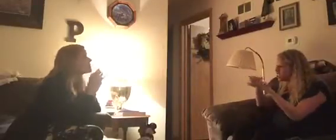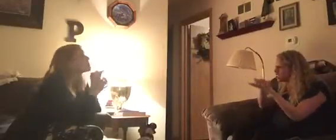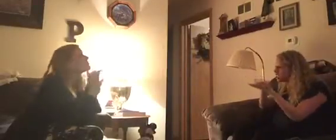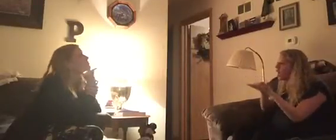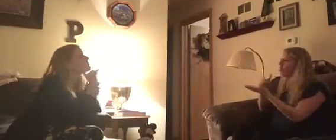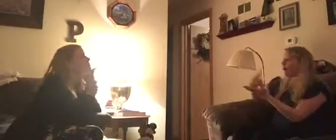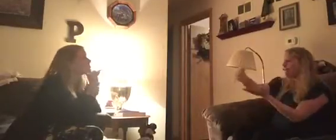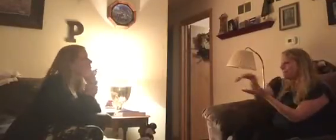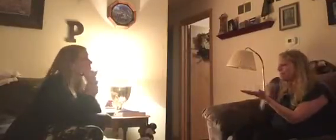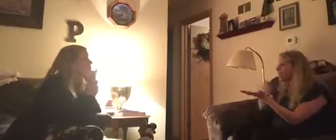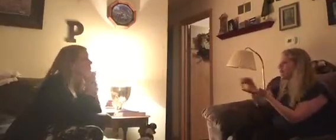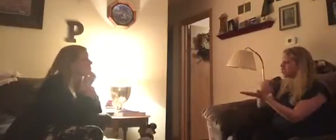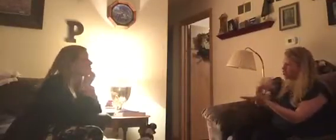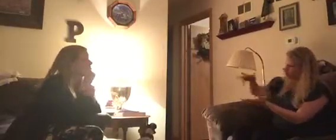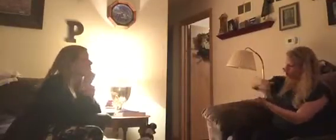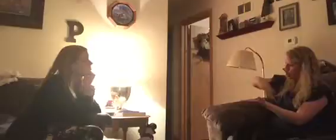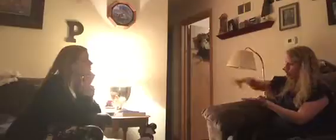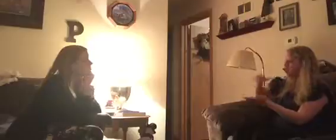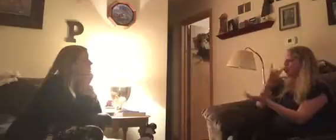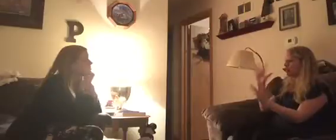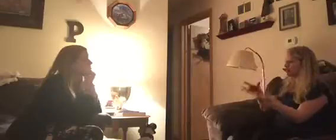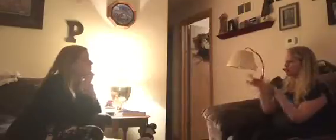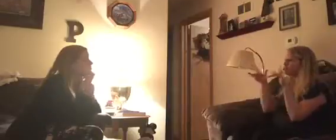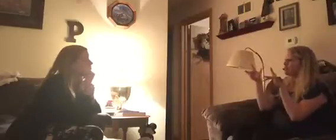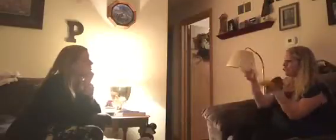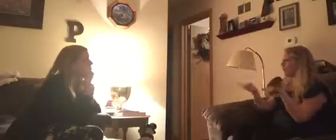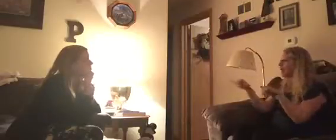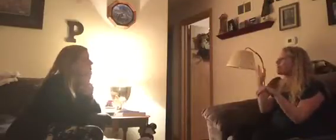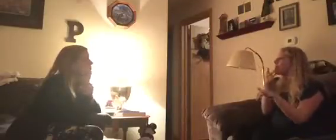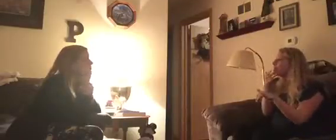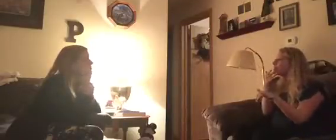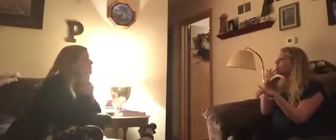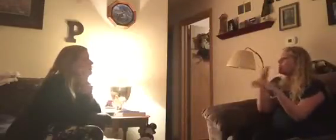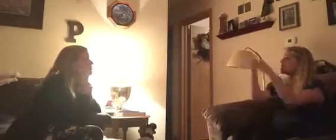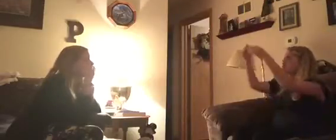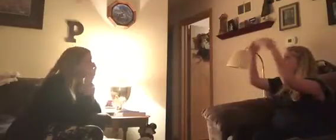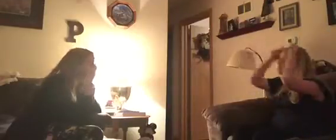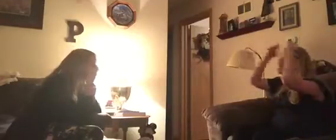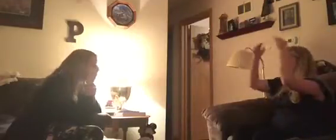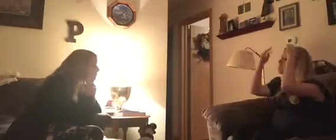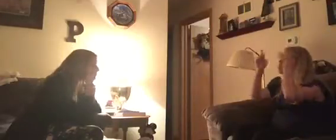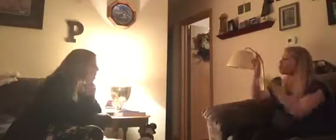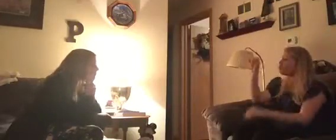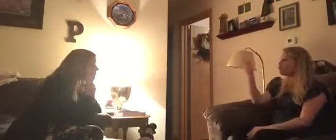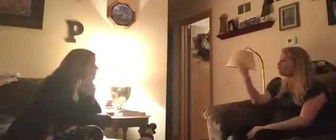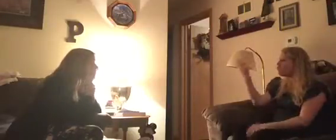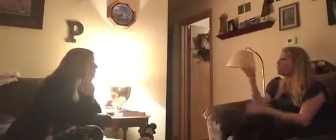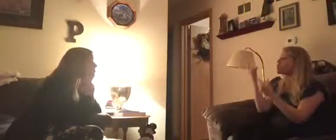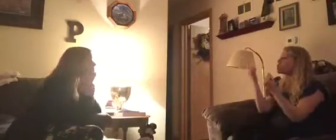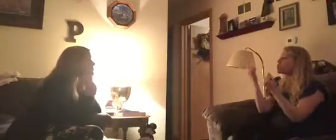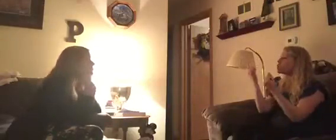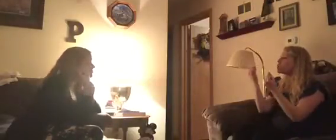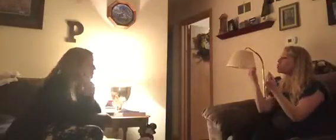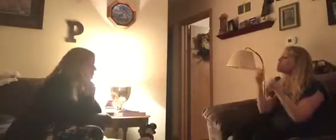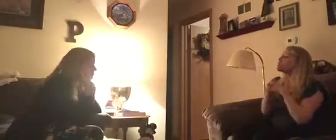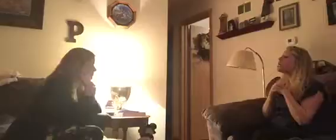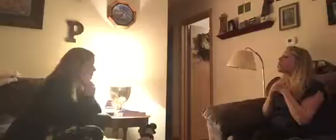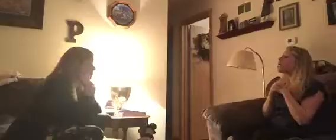For like the roof, typically what we'll do with the roof is we will take off what's called the headliner,